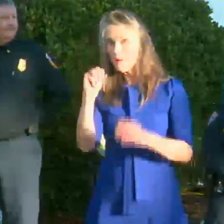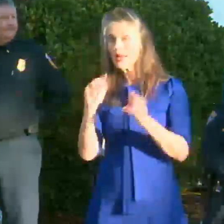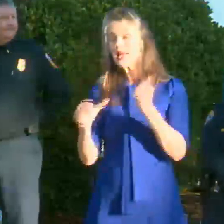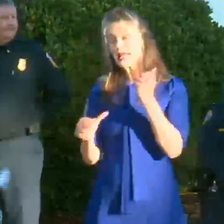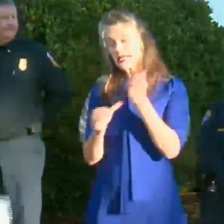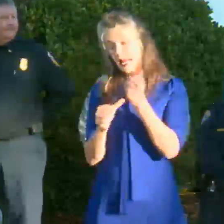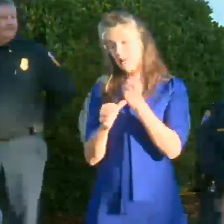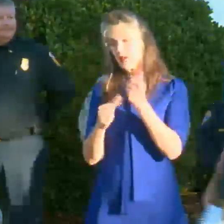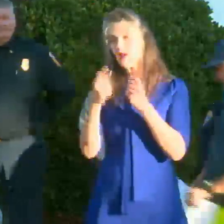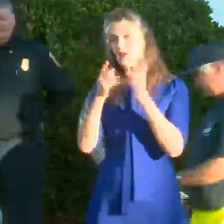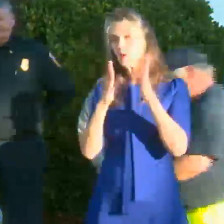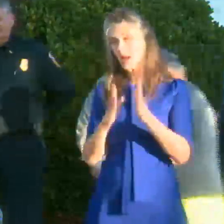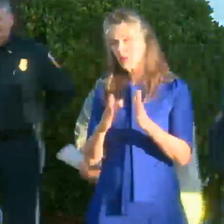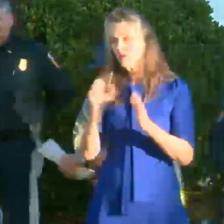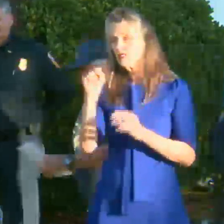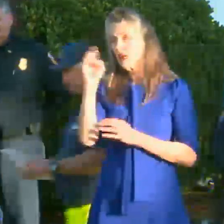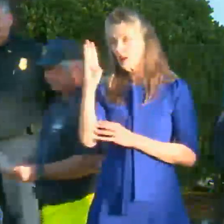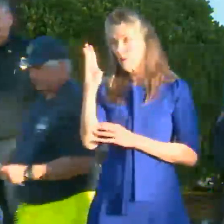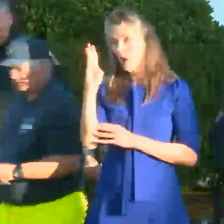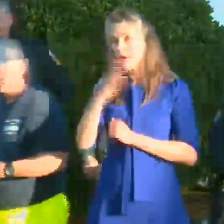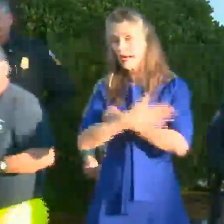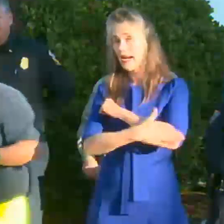Control.